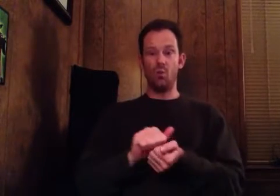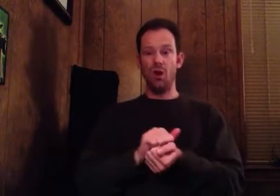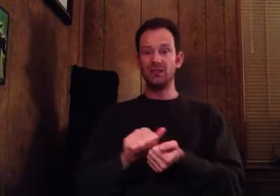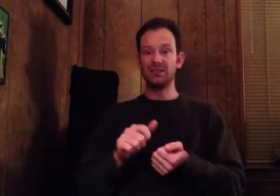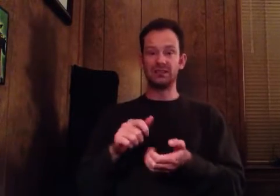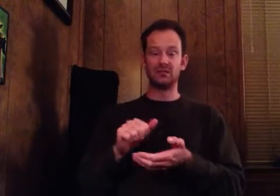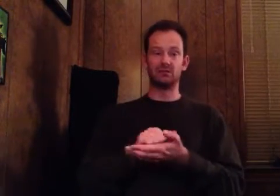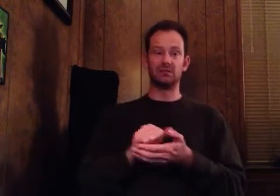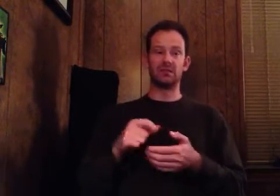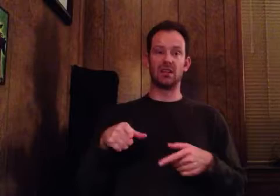seven days.